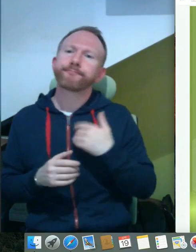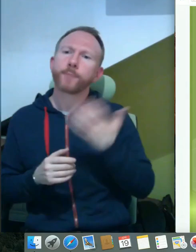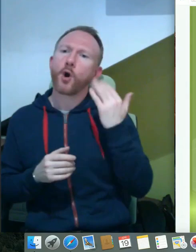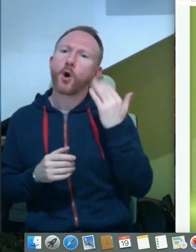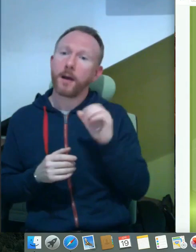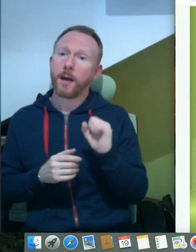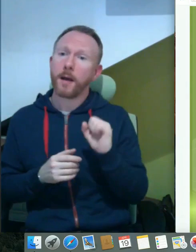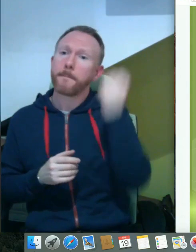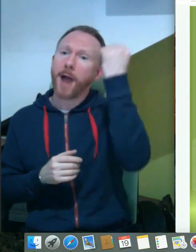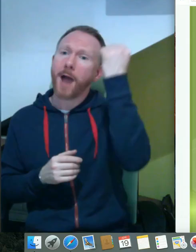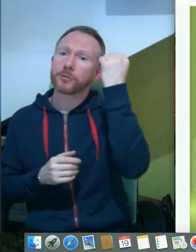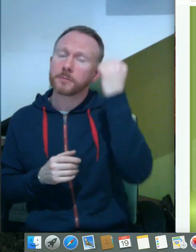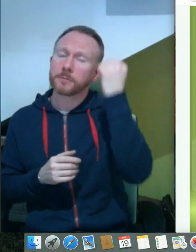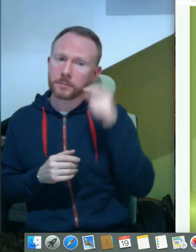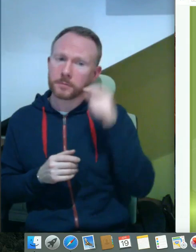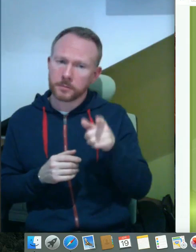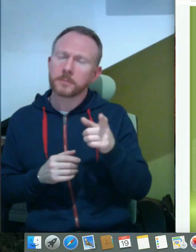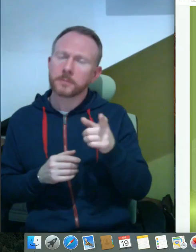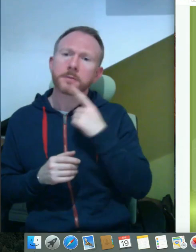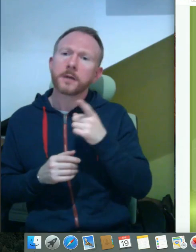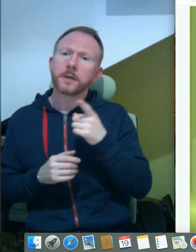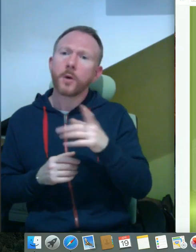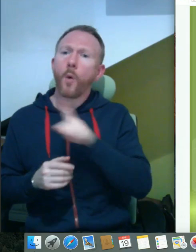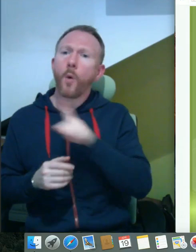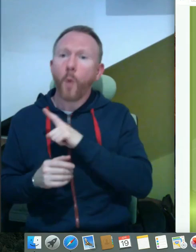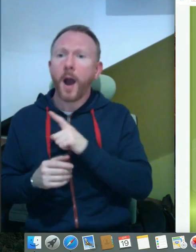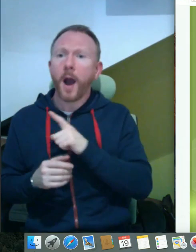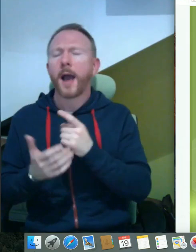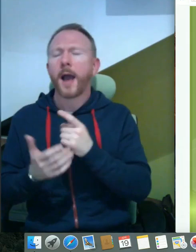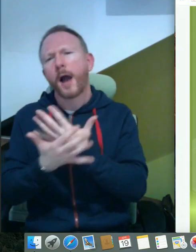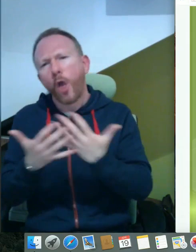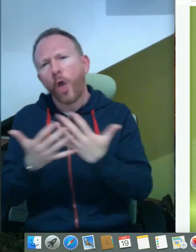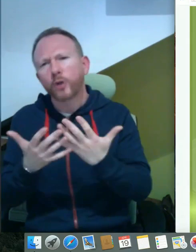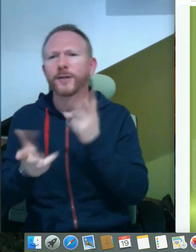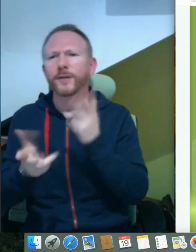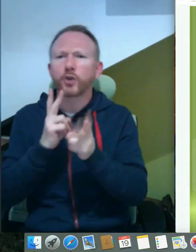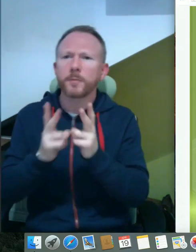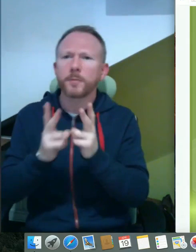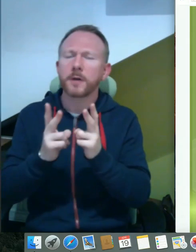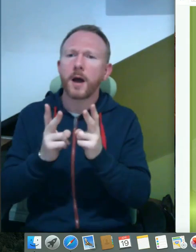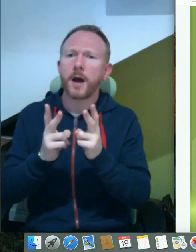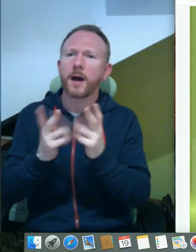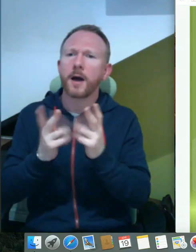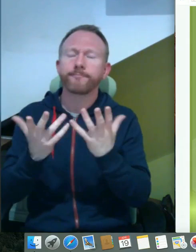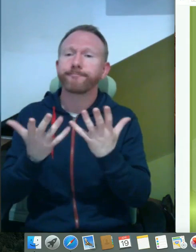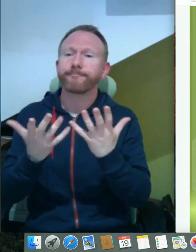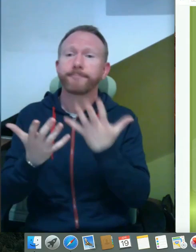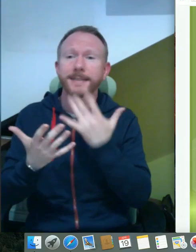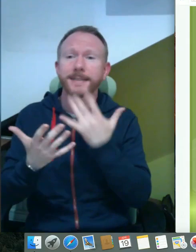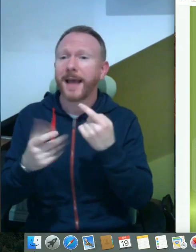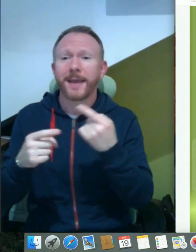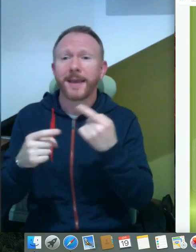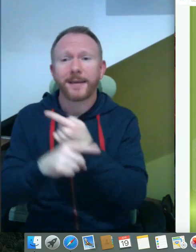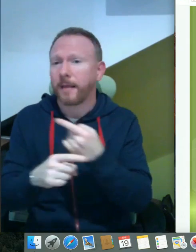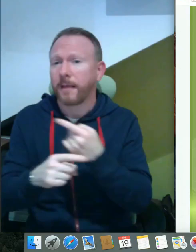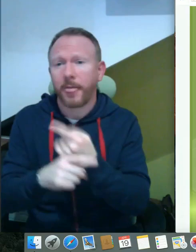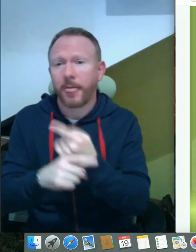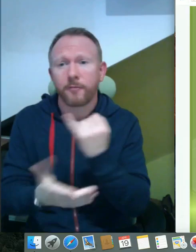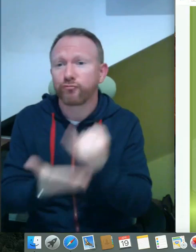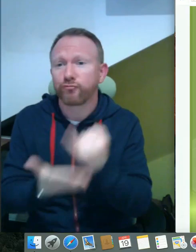questioning, why do so many interpreters get it wrong when it comes to video recording interviews?